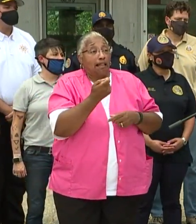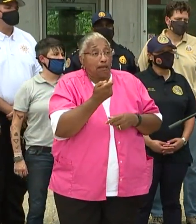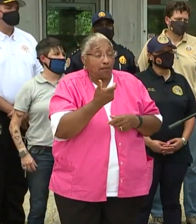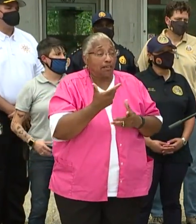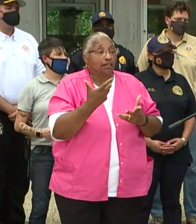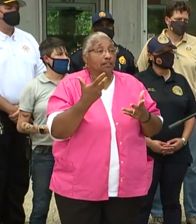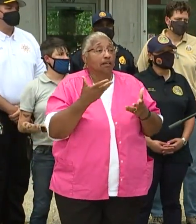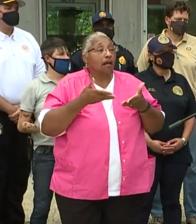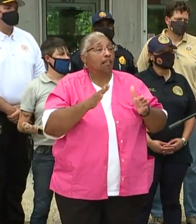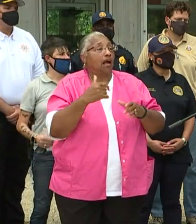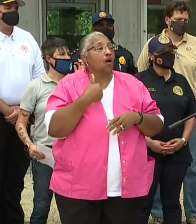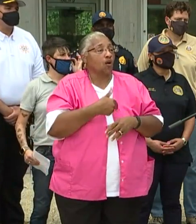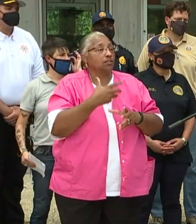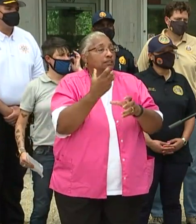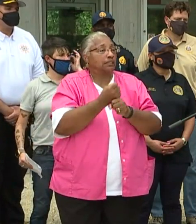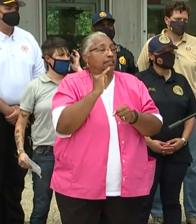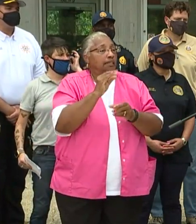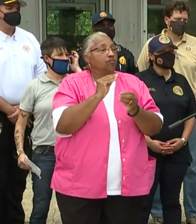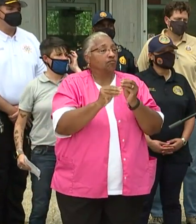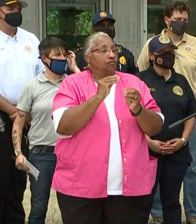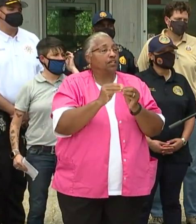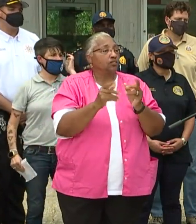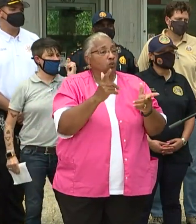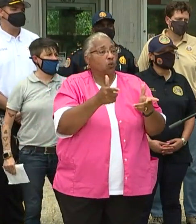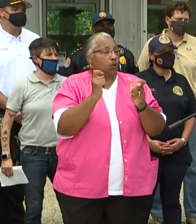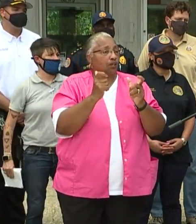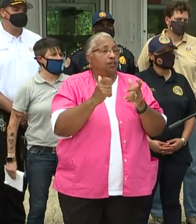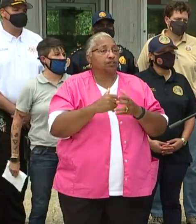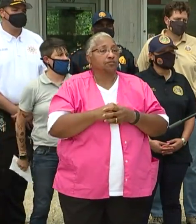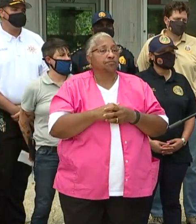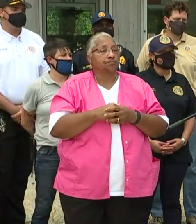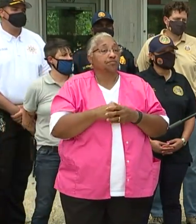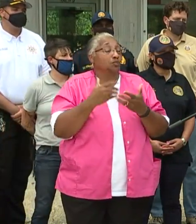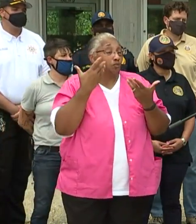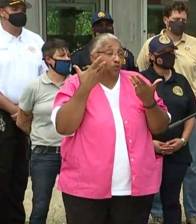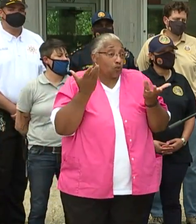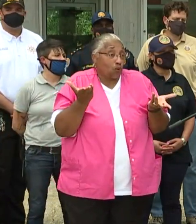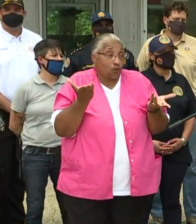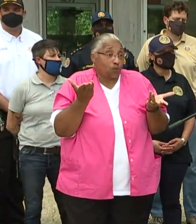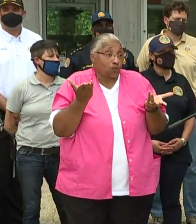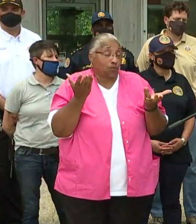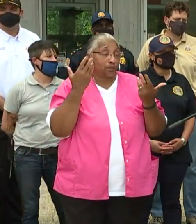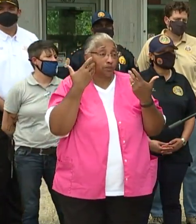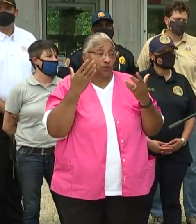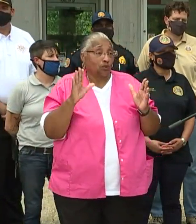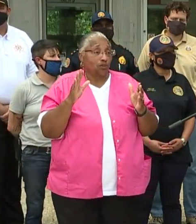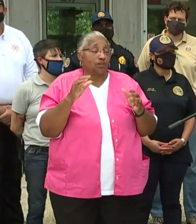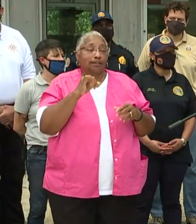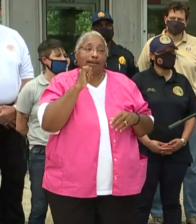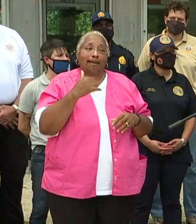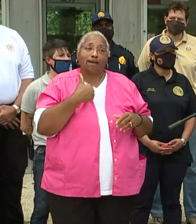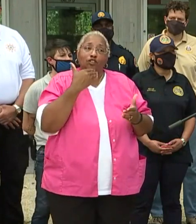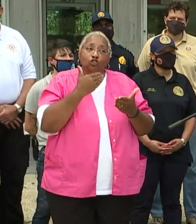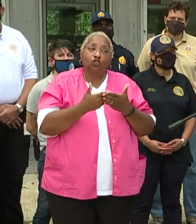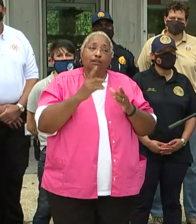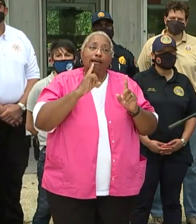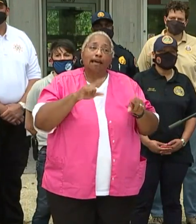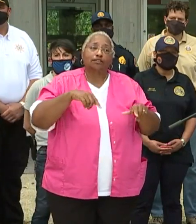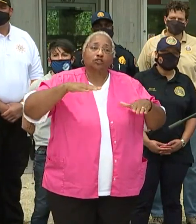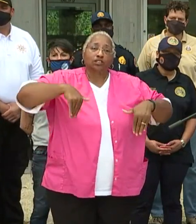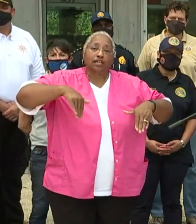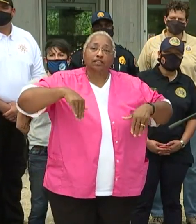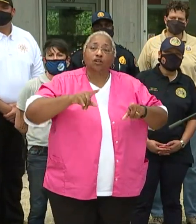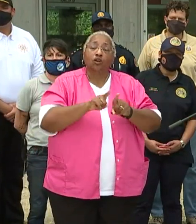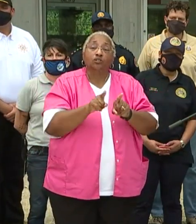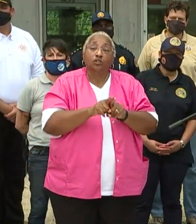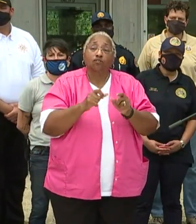would allow us to get that fixed more quickly. We just don't. I don't have a good answer for you yet. And just to follow up, I